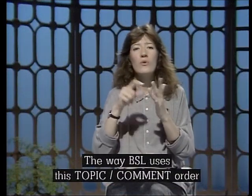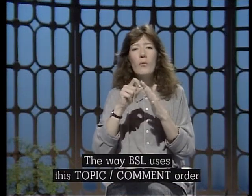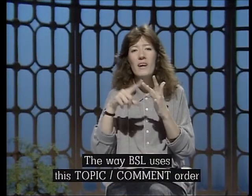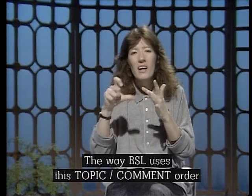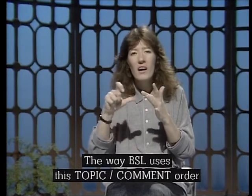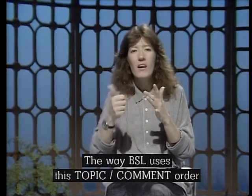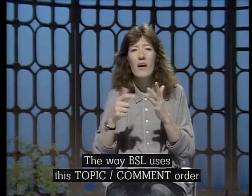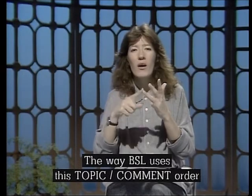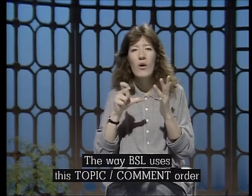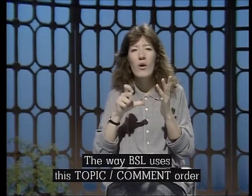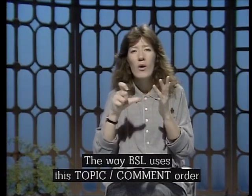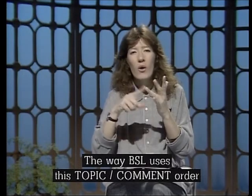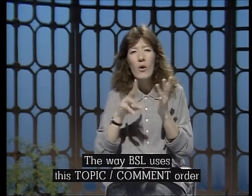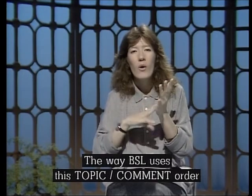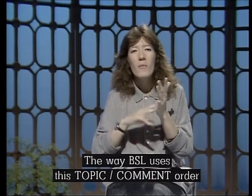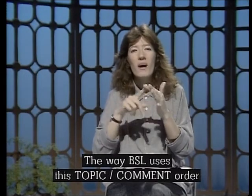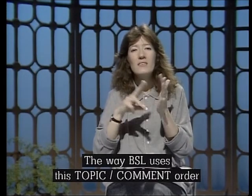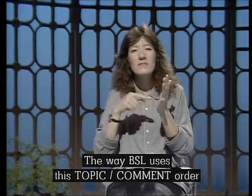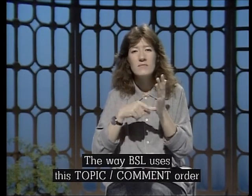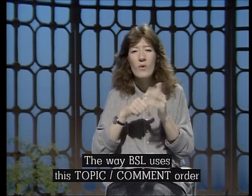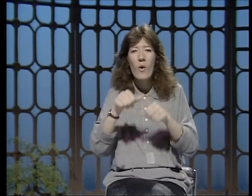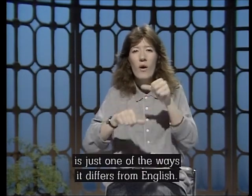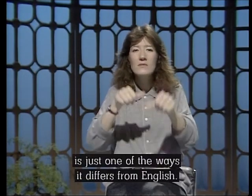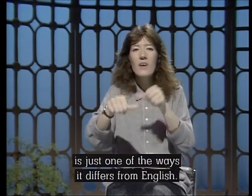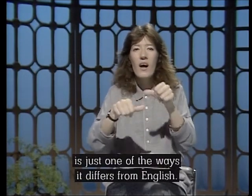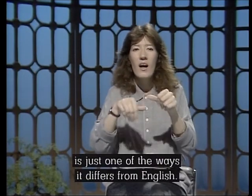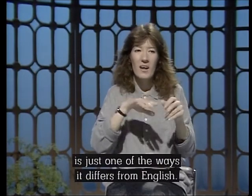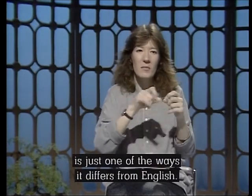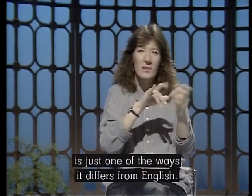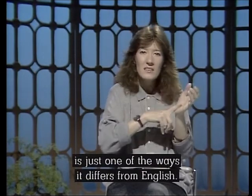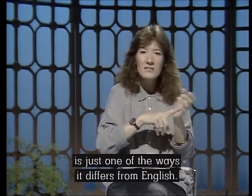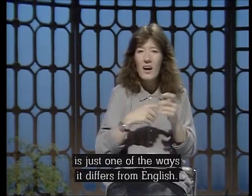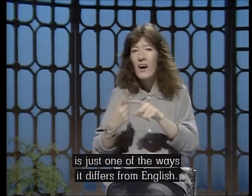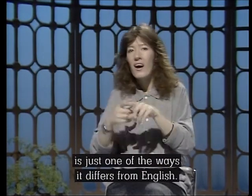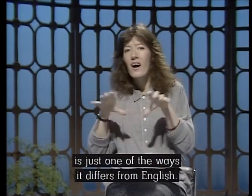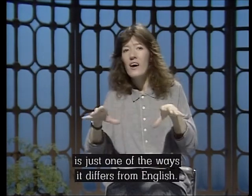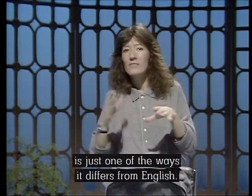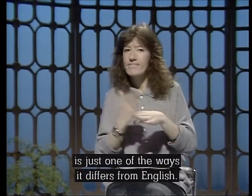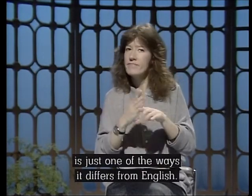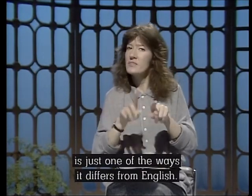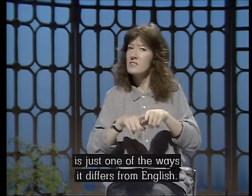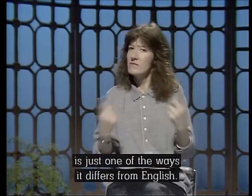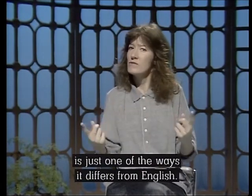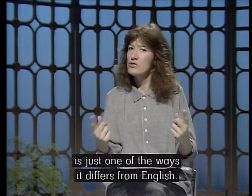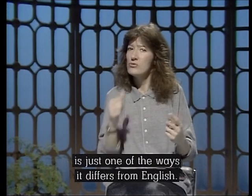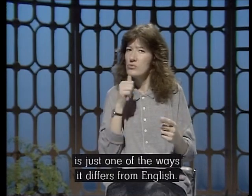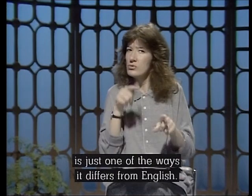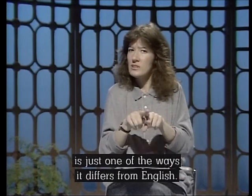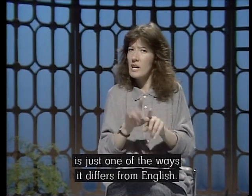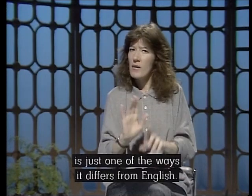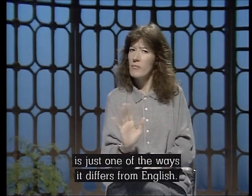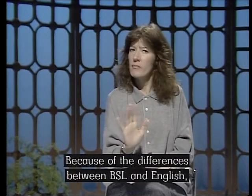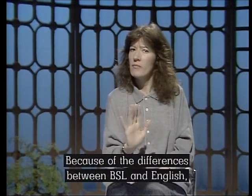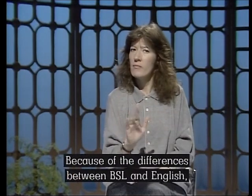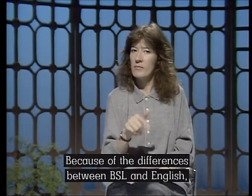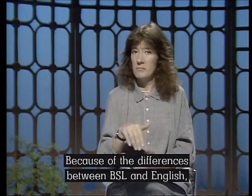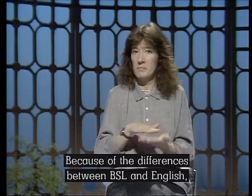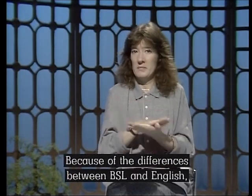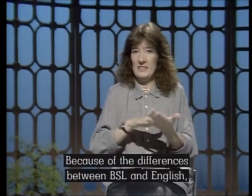The way BSL uses this topic comment order is just one of the ways in which it differs from English. And because BSL